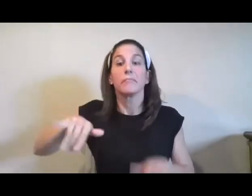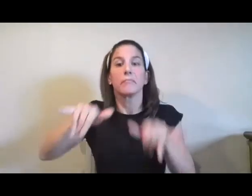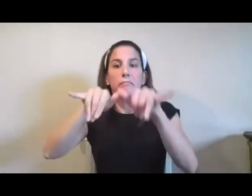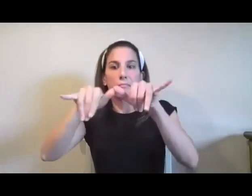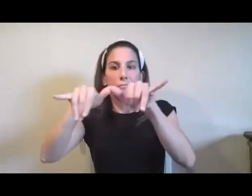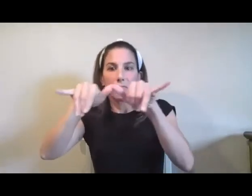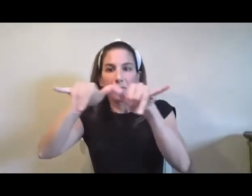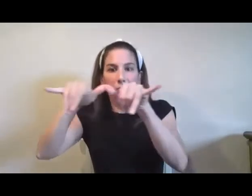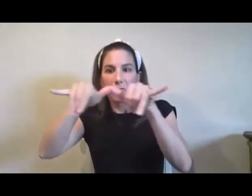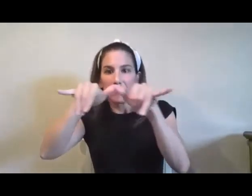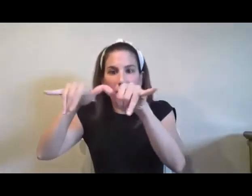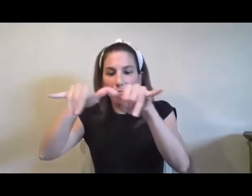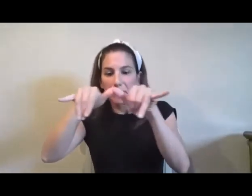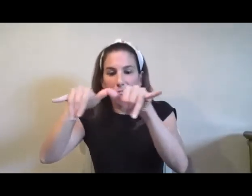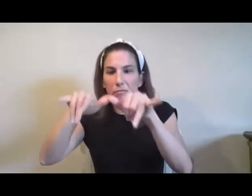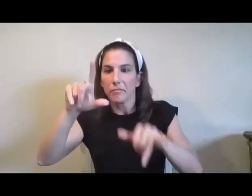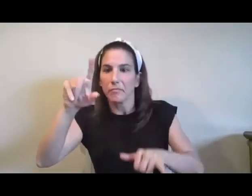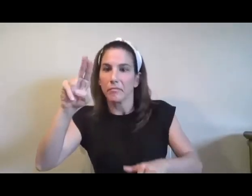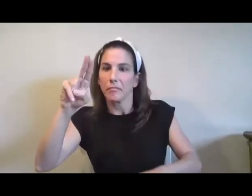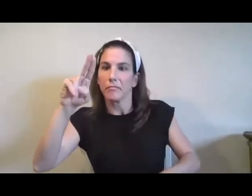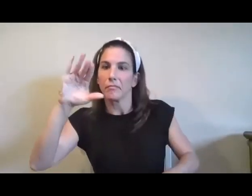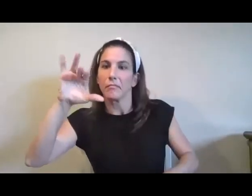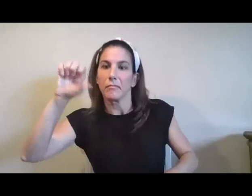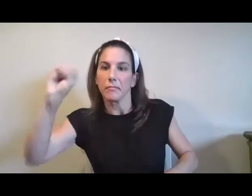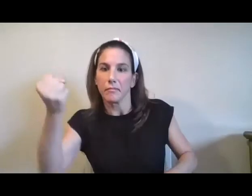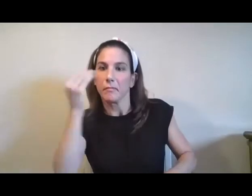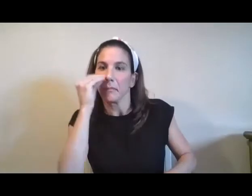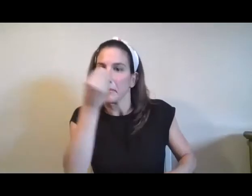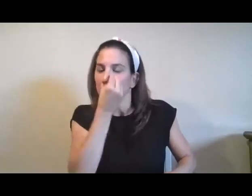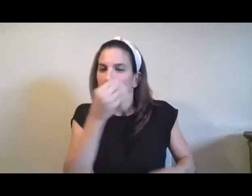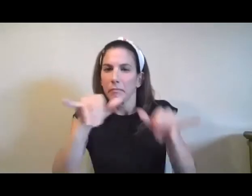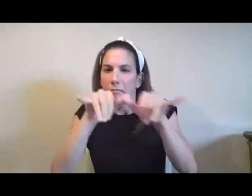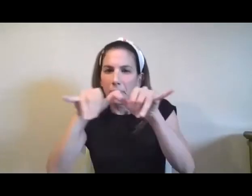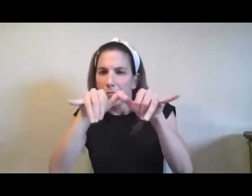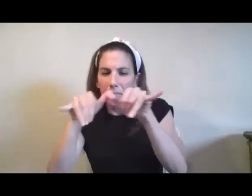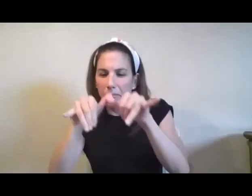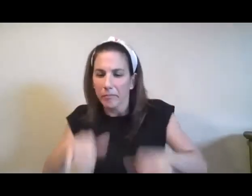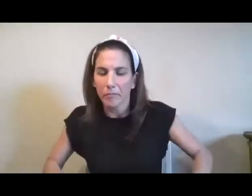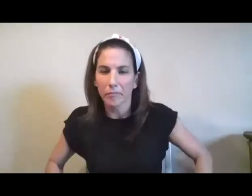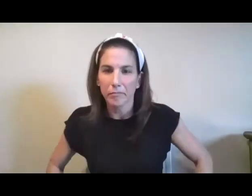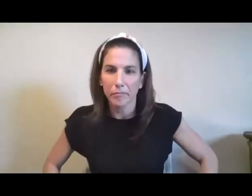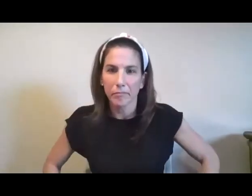They measured Lucy's blooms.